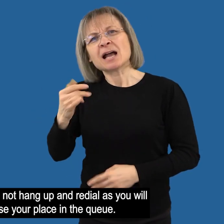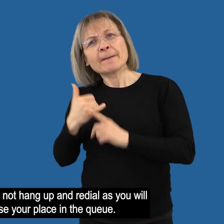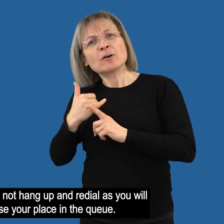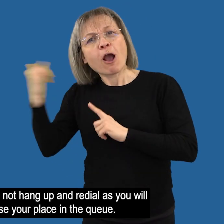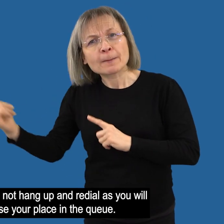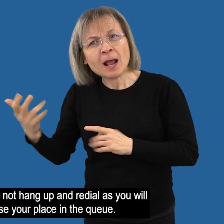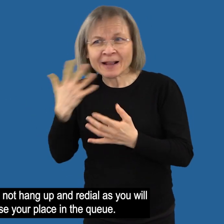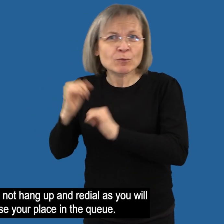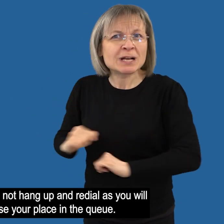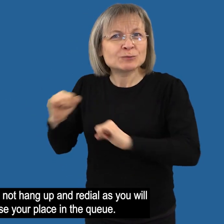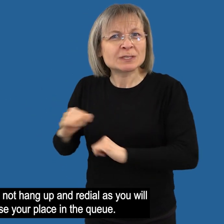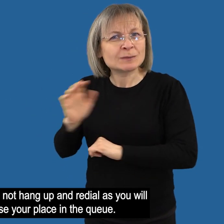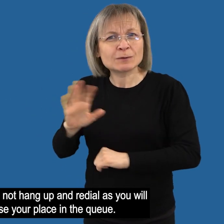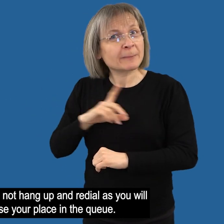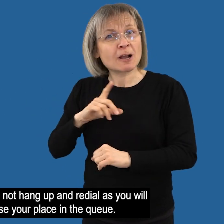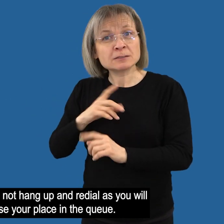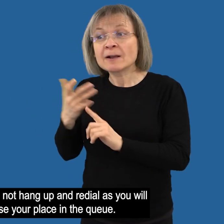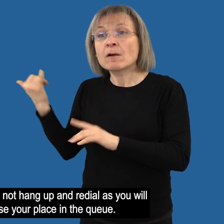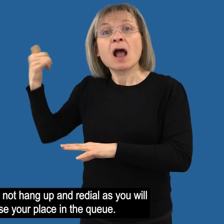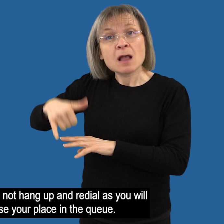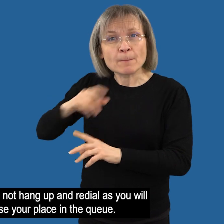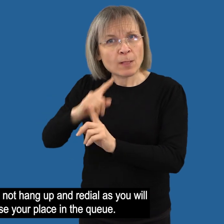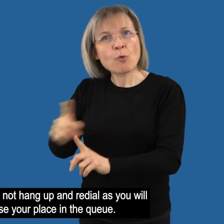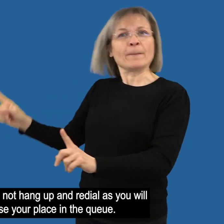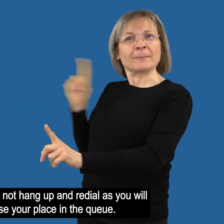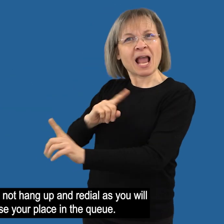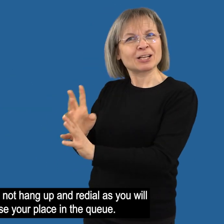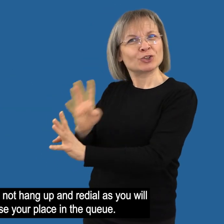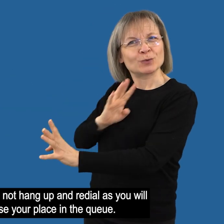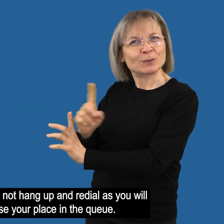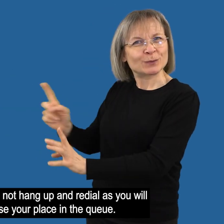Please do not hang up and redial, as you will lose your place in the queue.